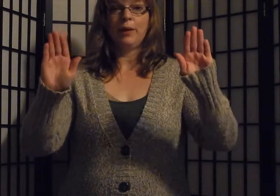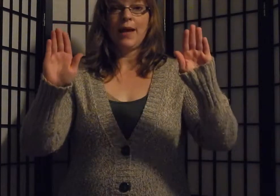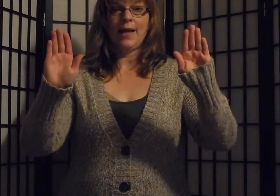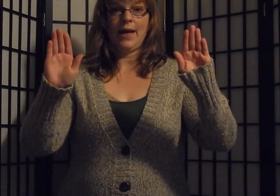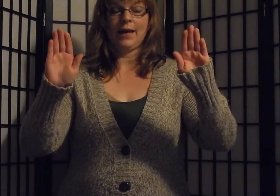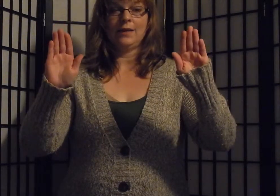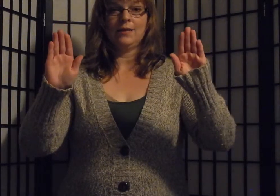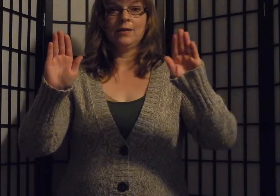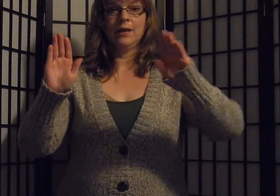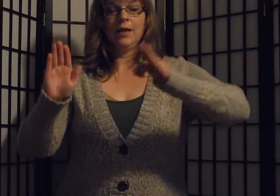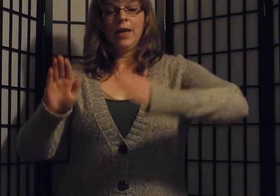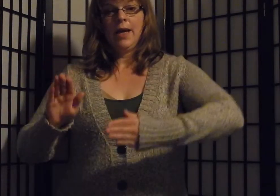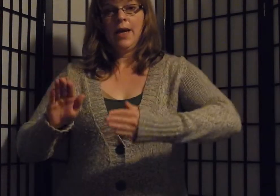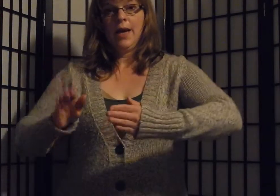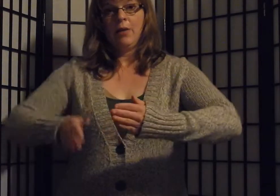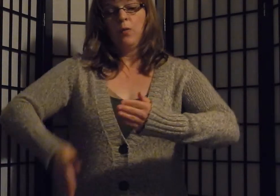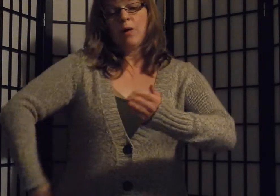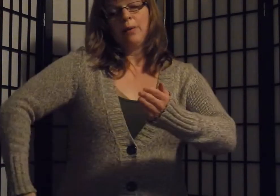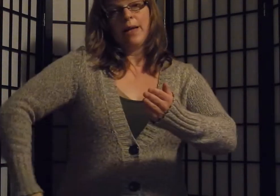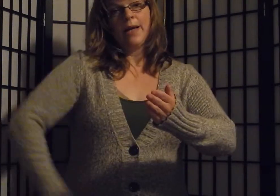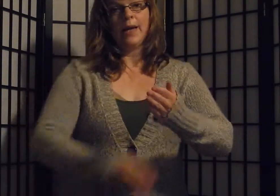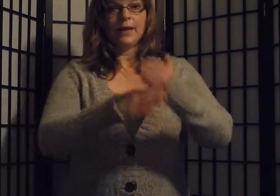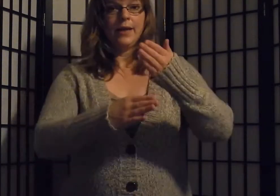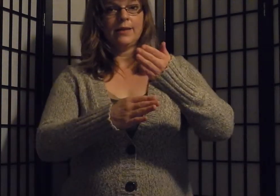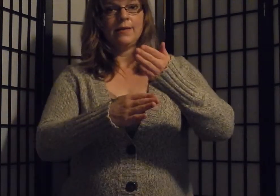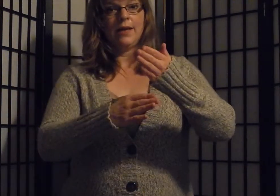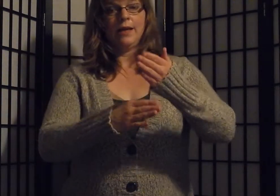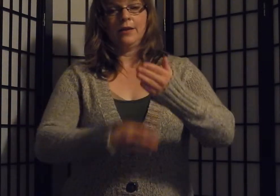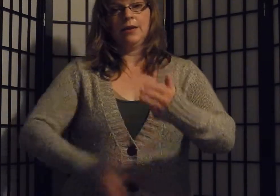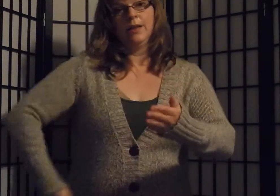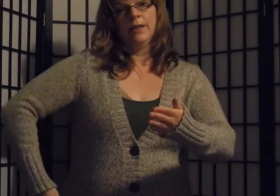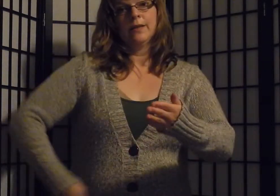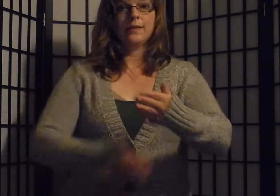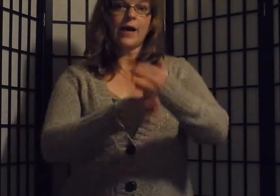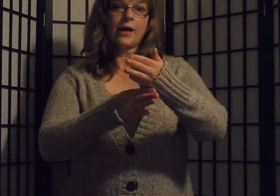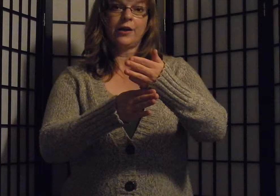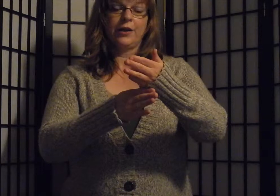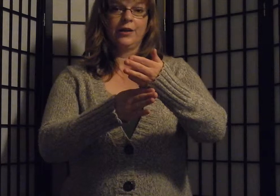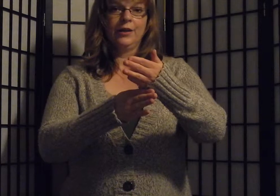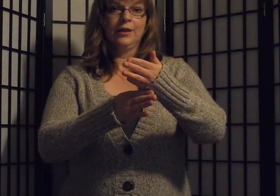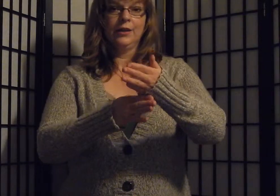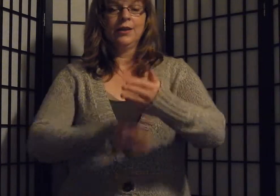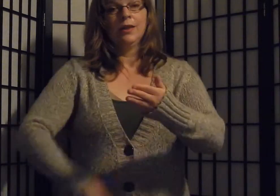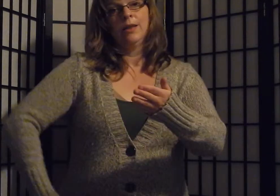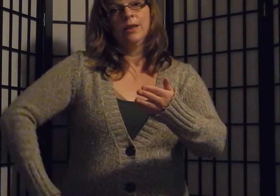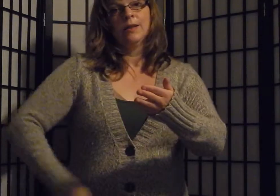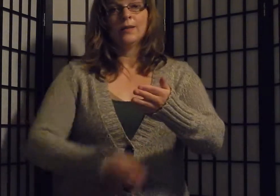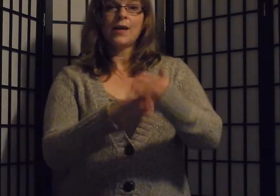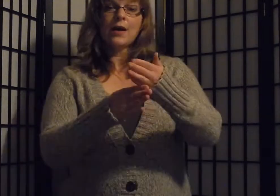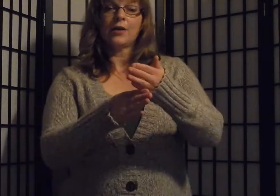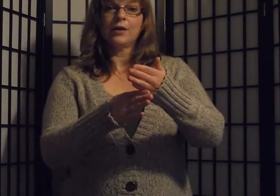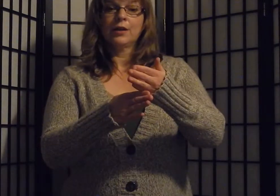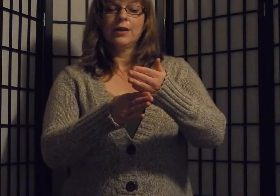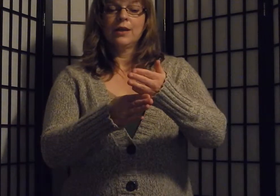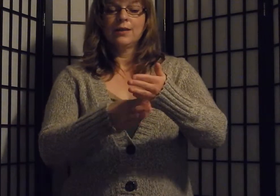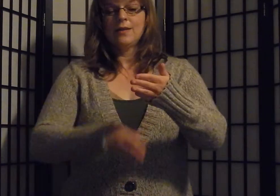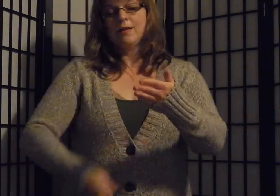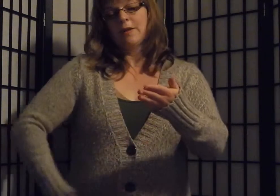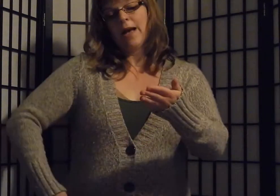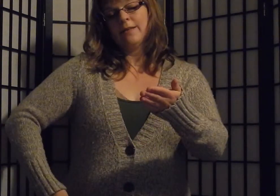blade hands, and one blade hand kicks the other. Soccer. Soccer. This is as if